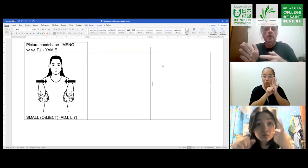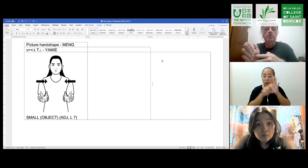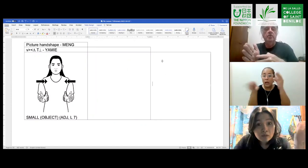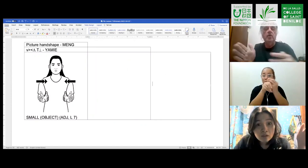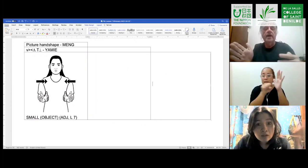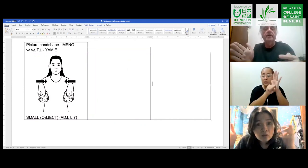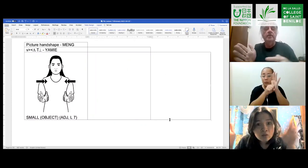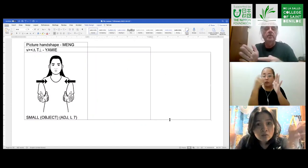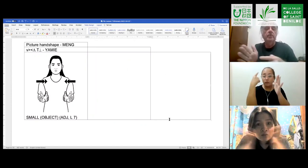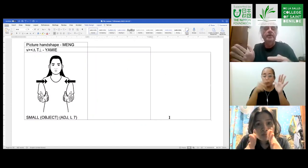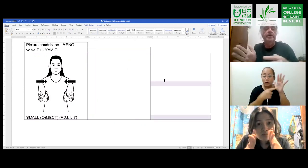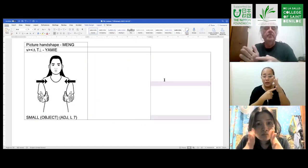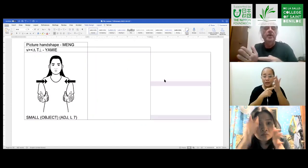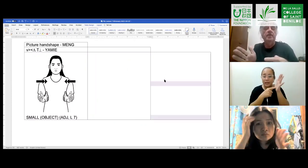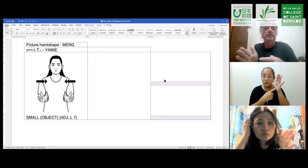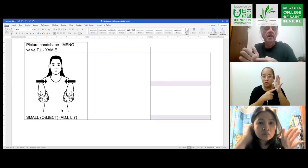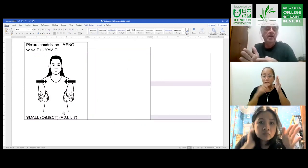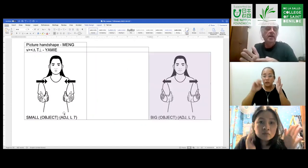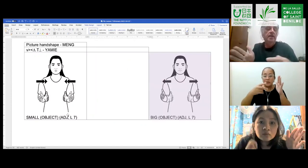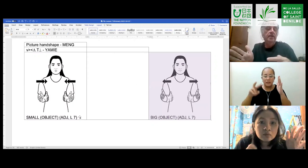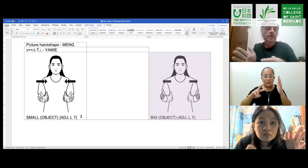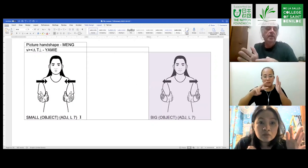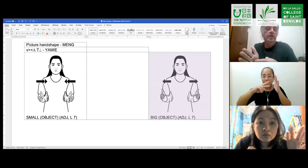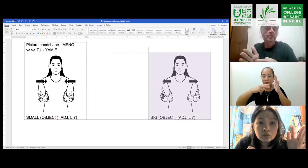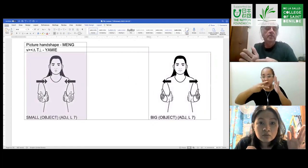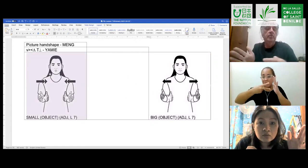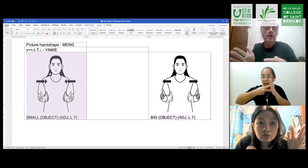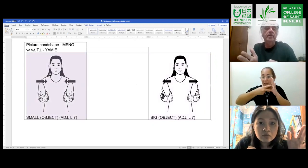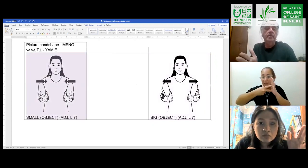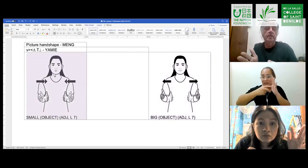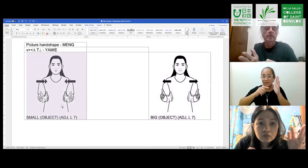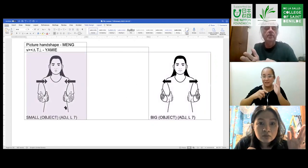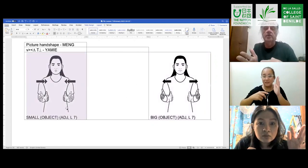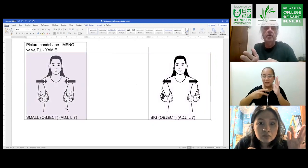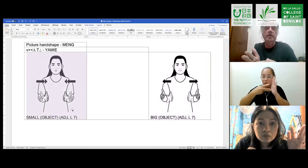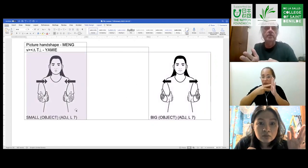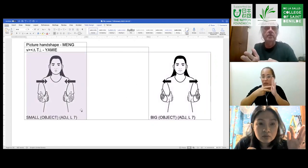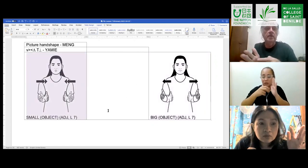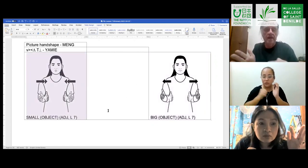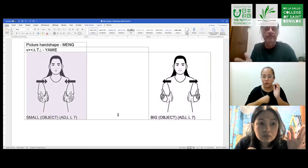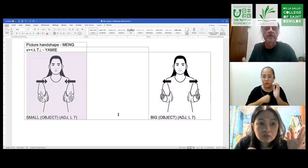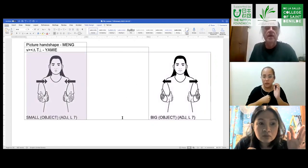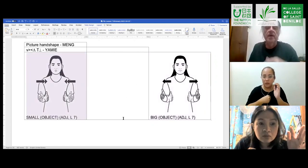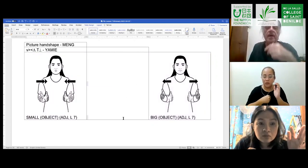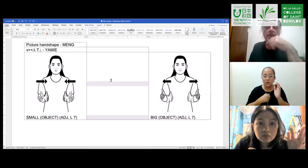to the right, you only need the palm. To the right, sorry, to the left, and